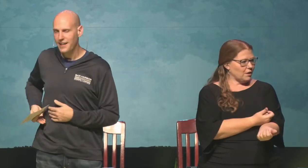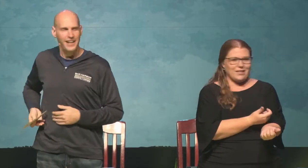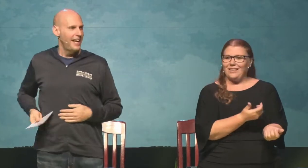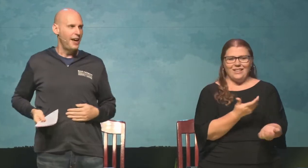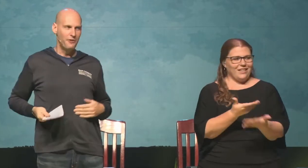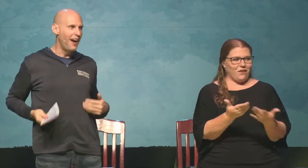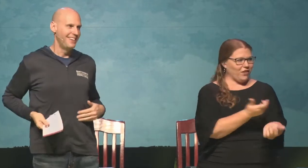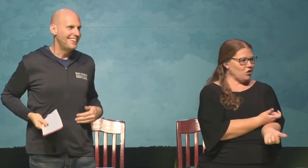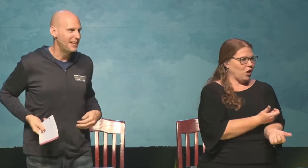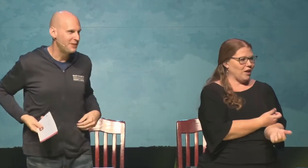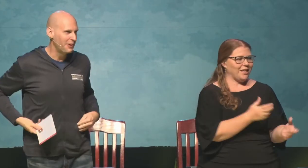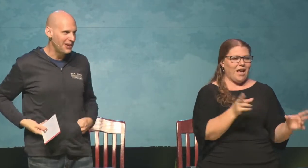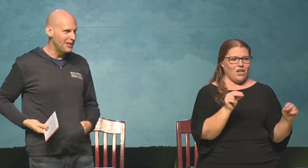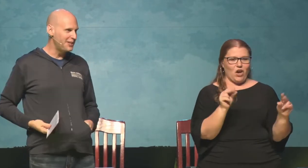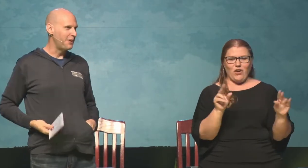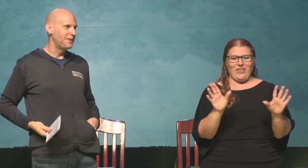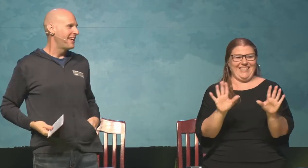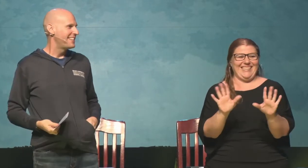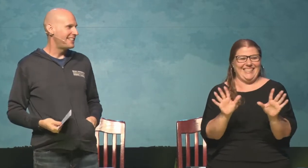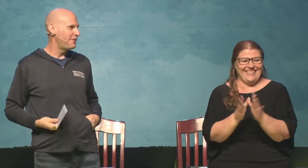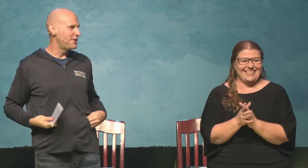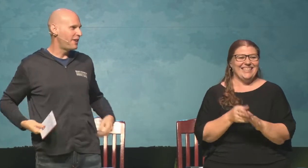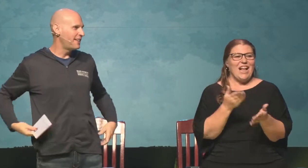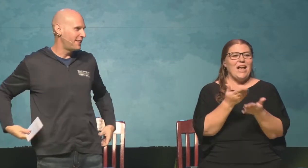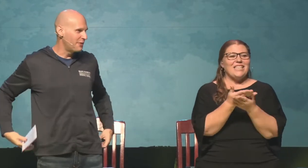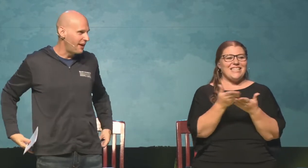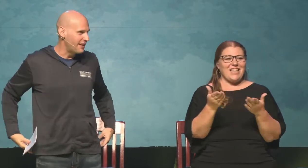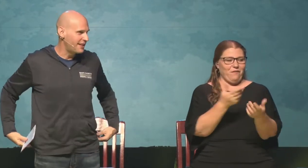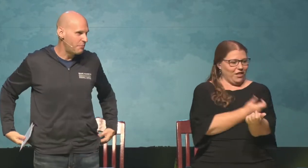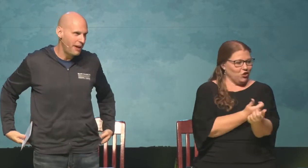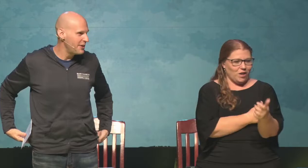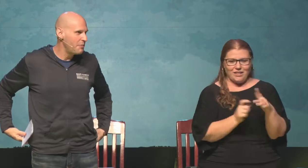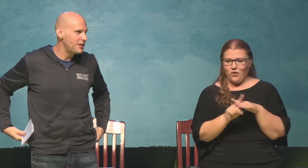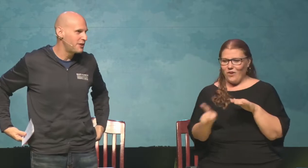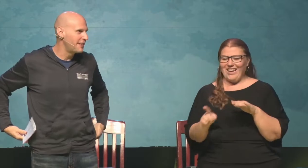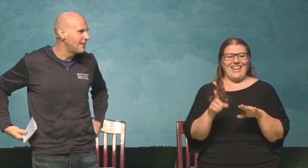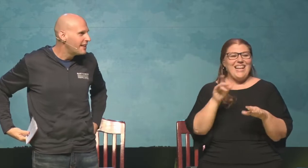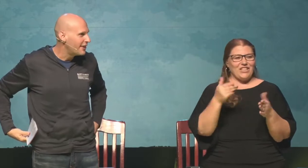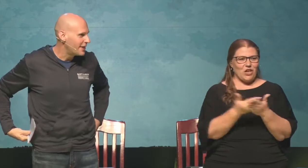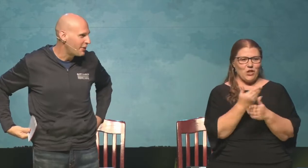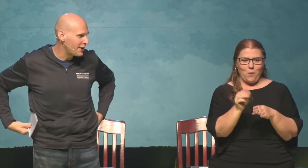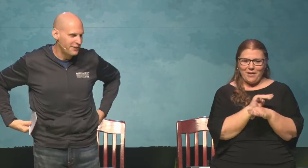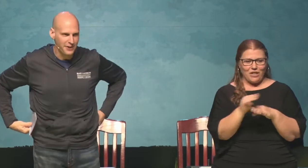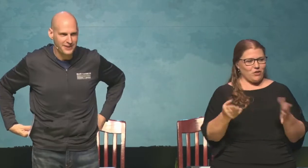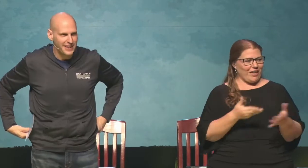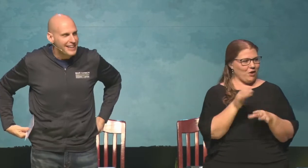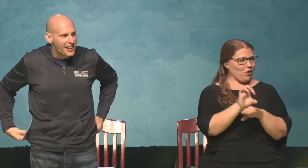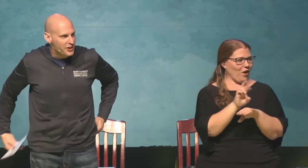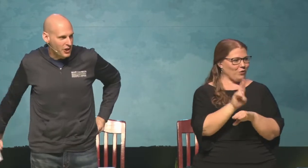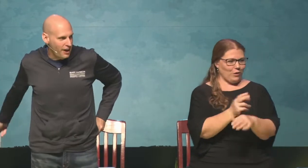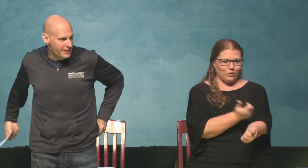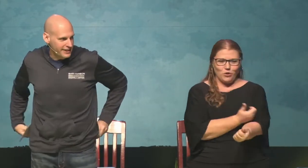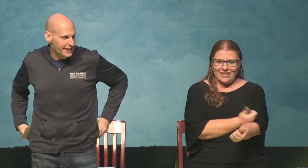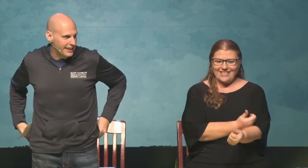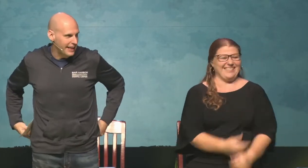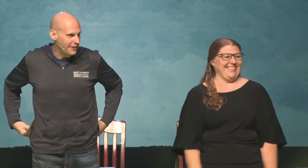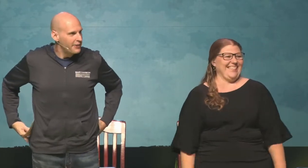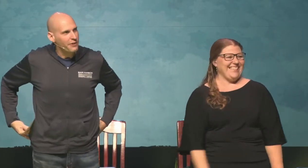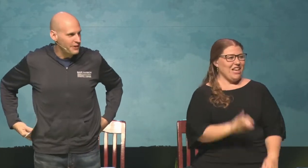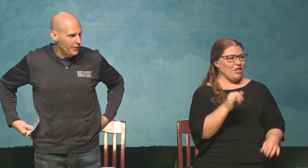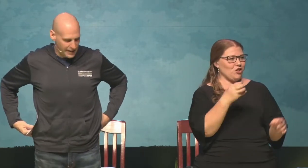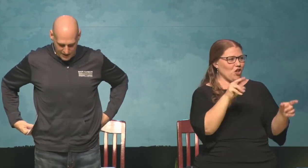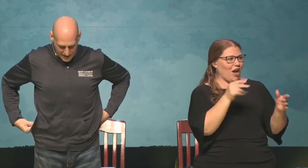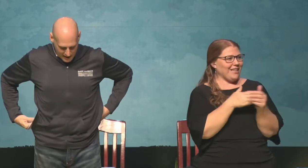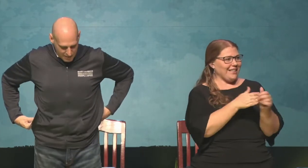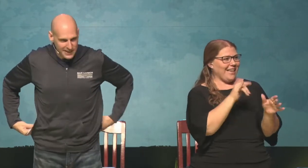drugs and run. That's what we're going to do. Stuff the drugs and run. It's a brand new ministry here at Crossroads. John is leading it. I don't know